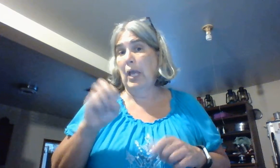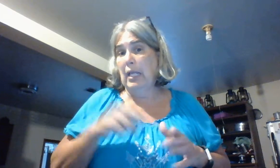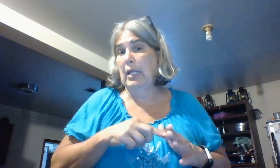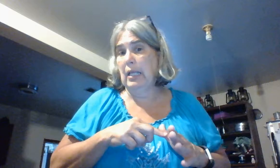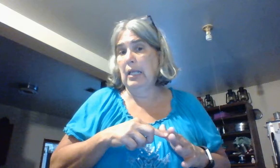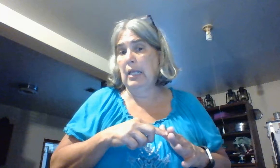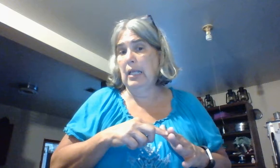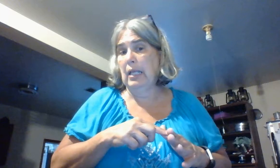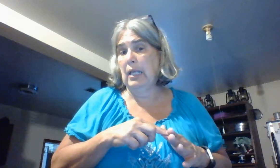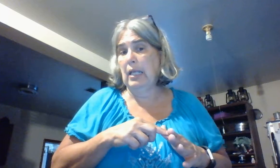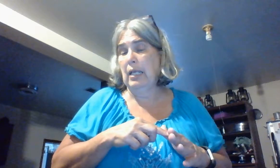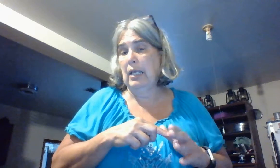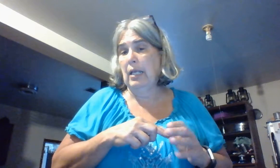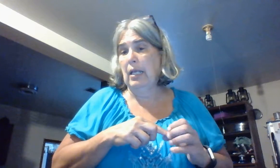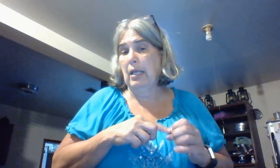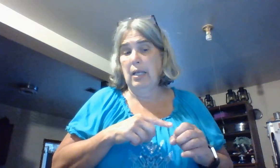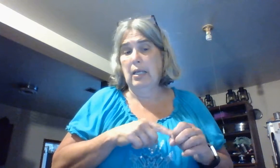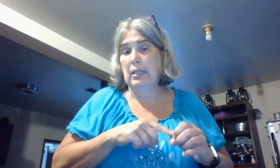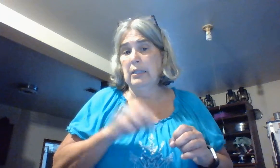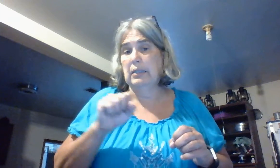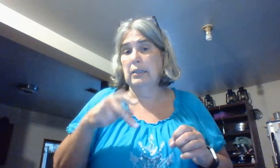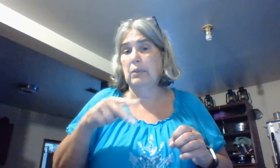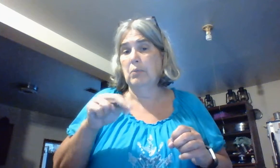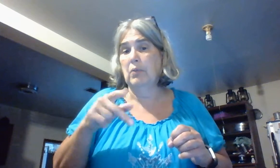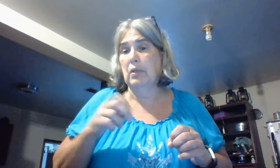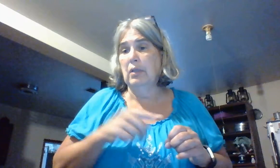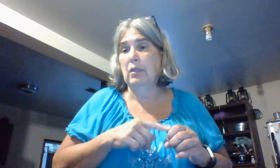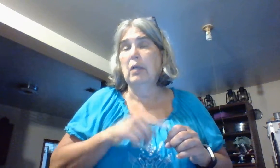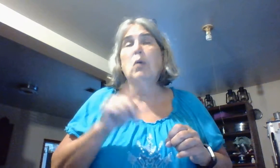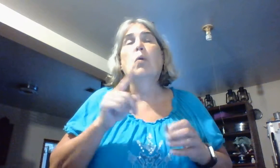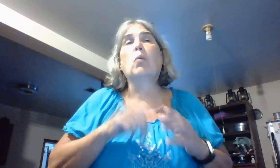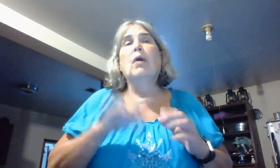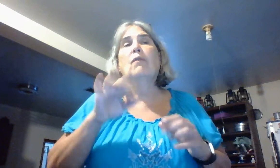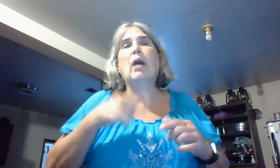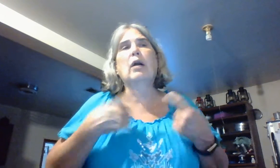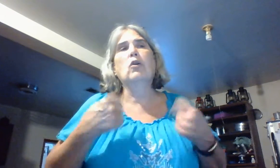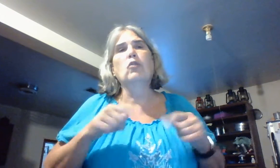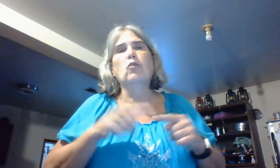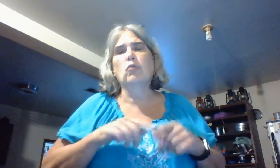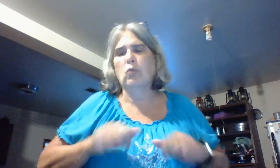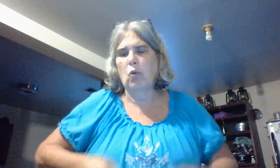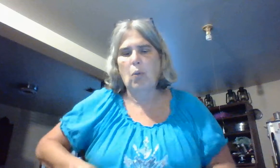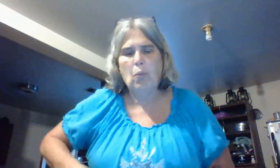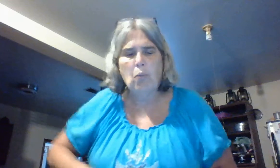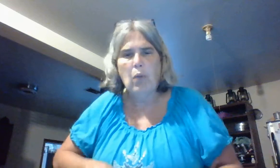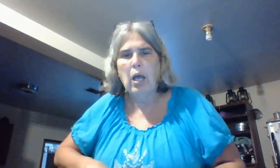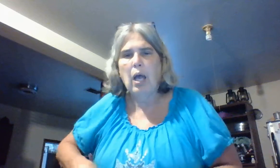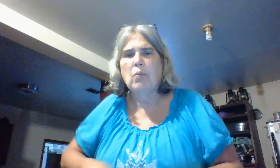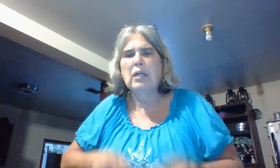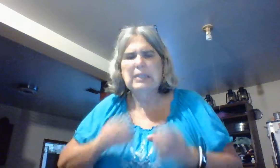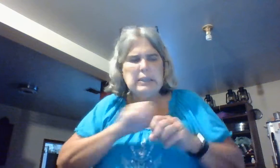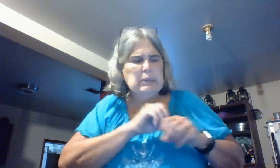Okay. So I've heard you to a point where if I tried to mop up a spill or something like this, that it wouldn't